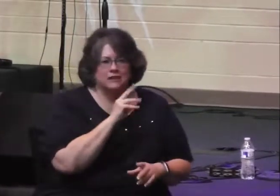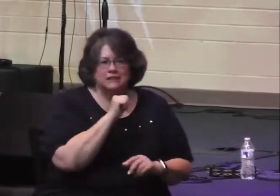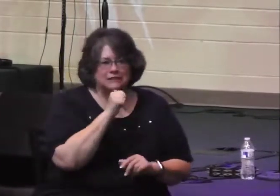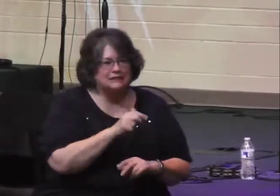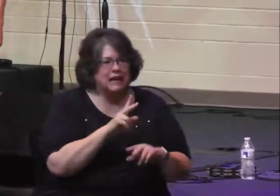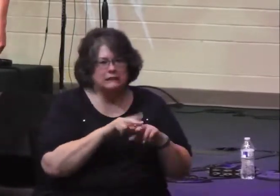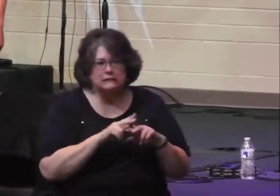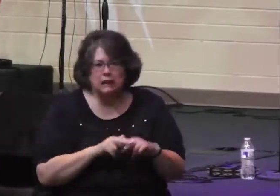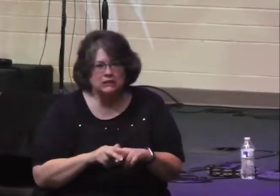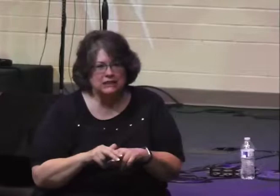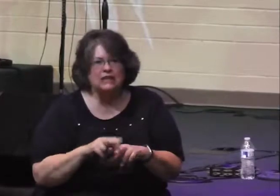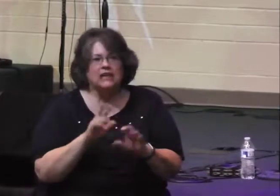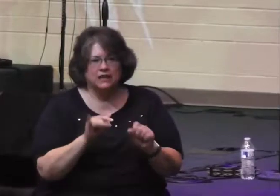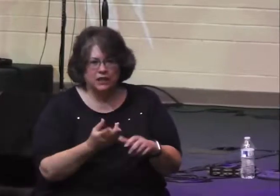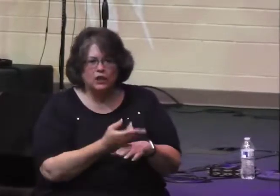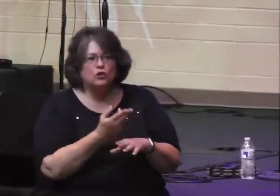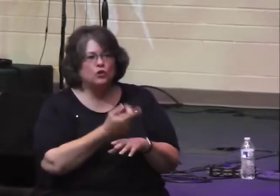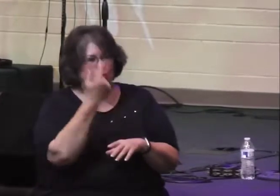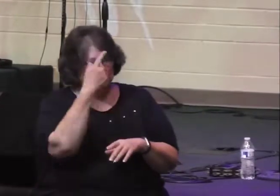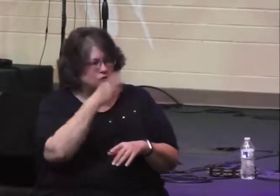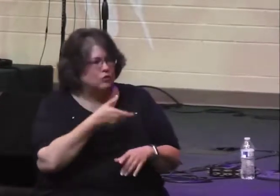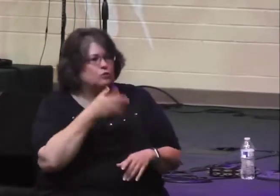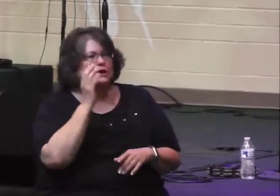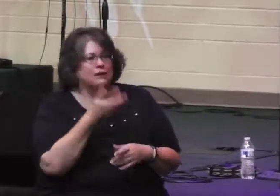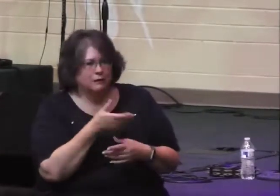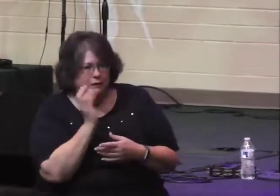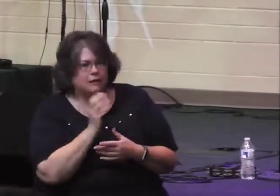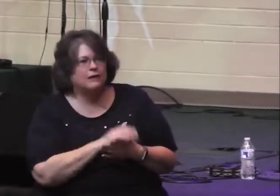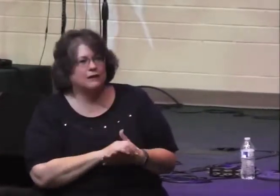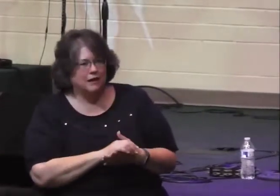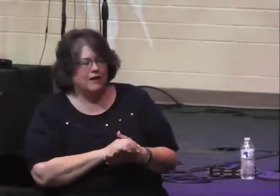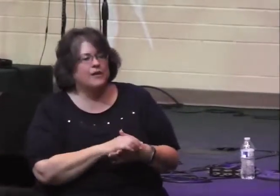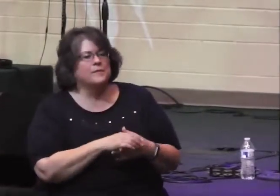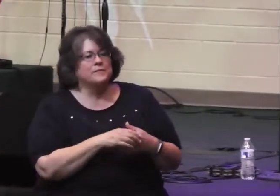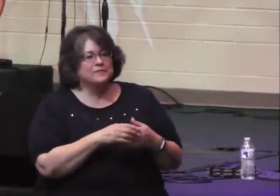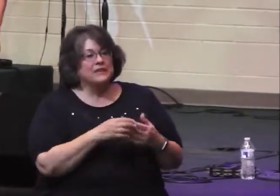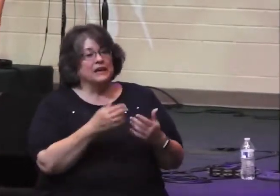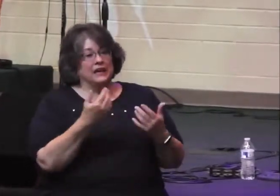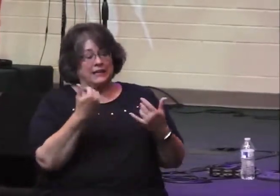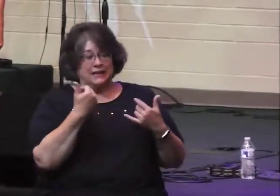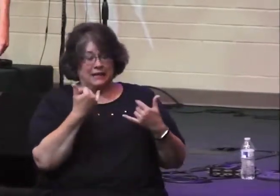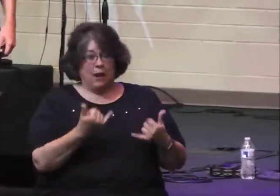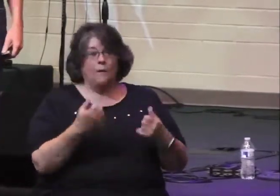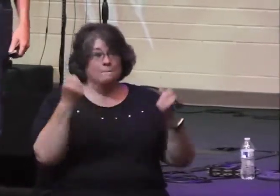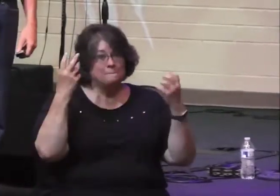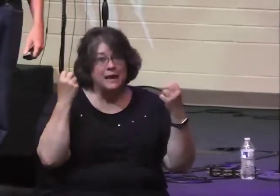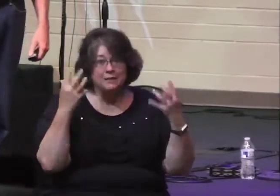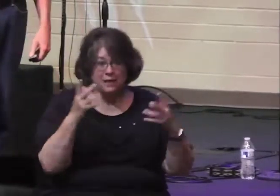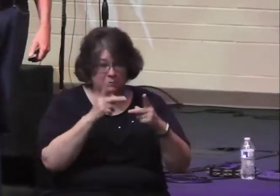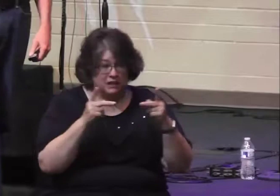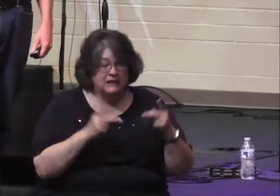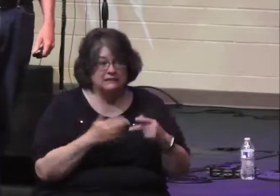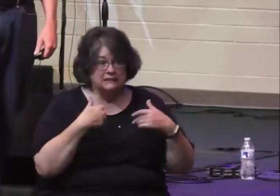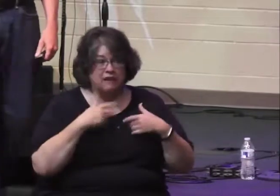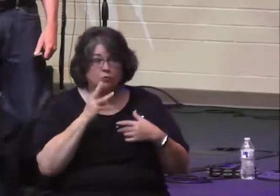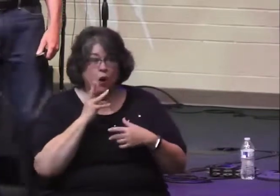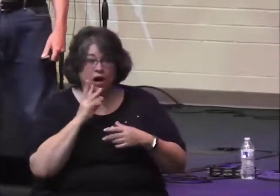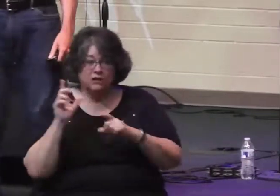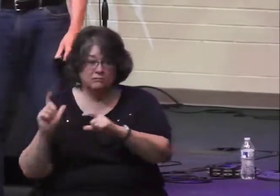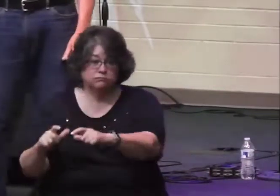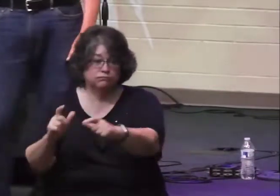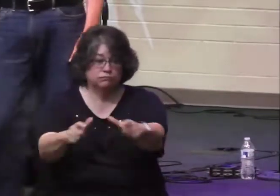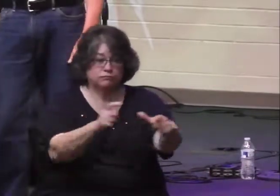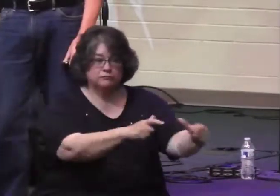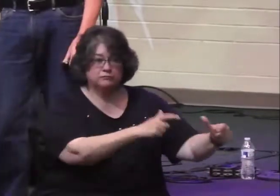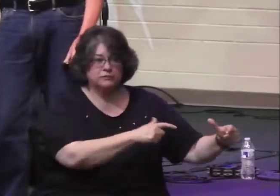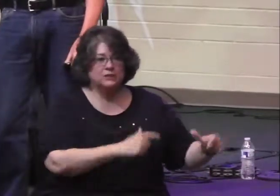freshwater springs. Now, you can see it looks like a desert, and it is, but there's springs all over the place. The problem is